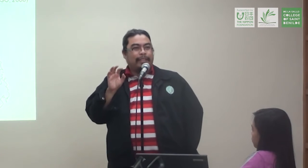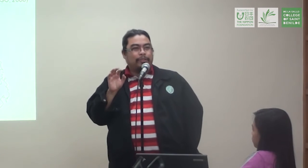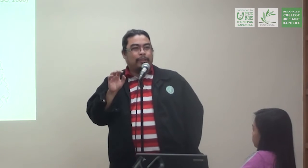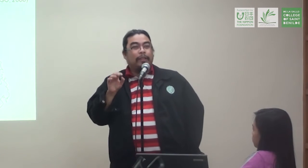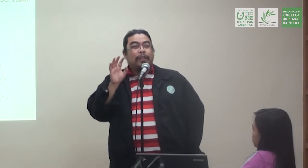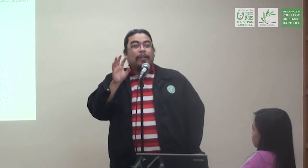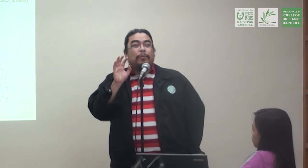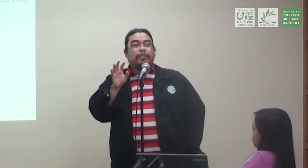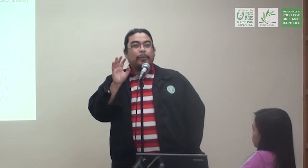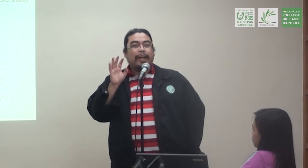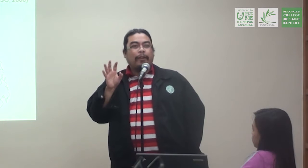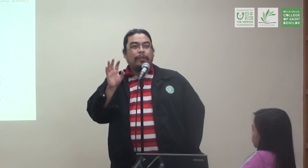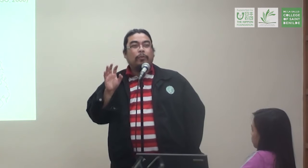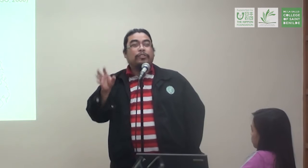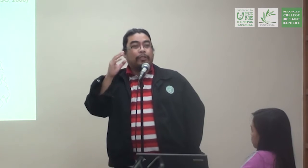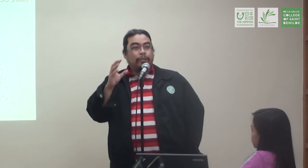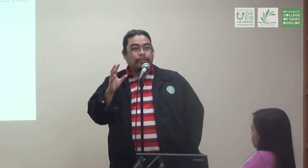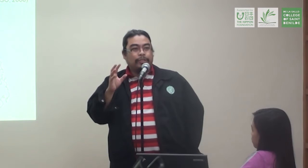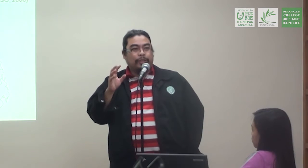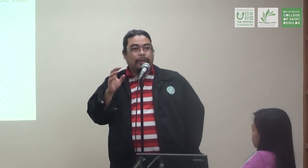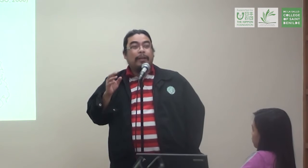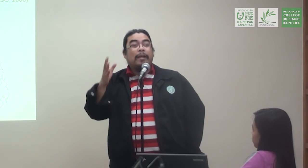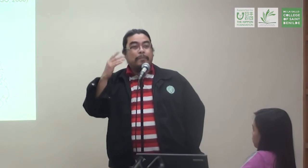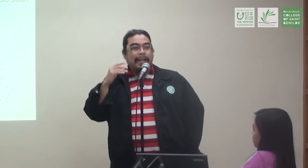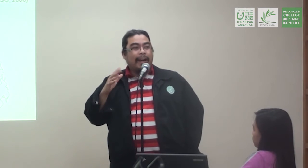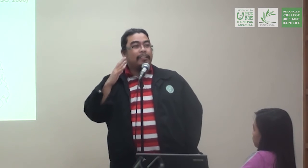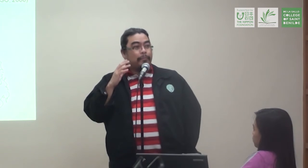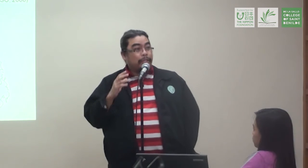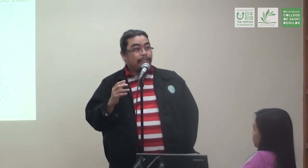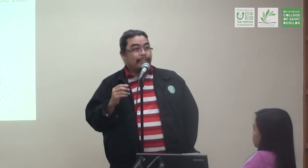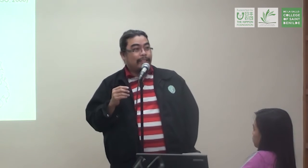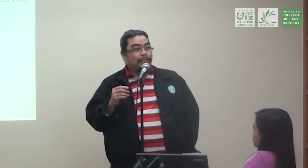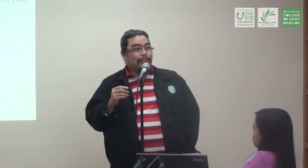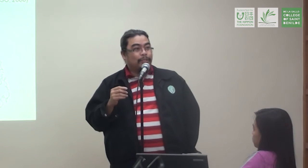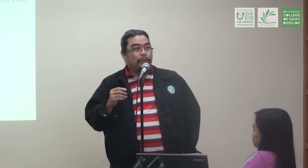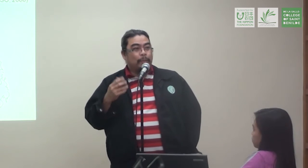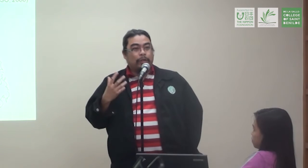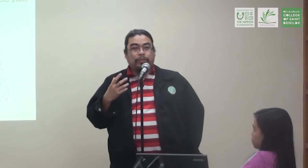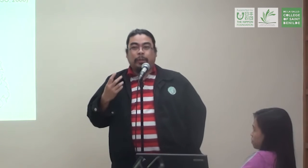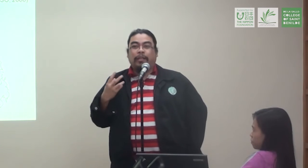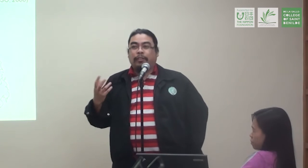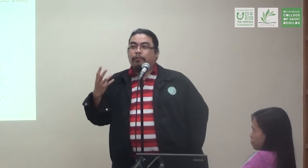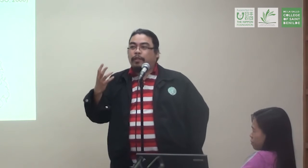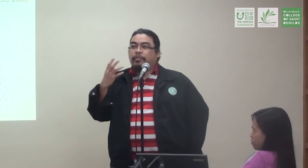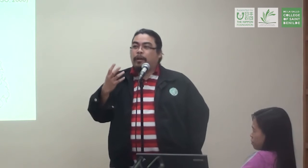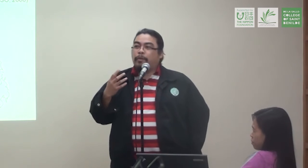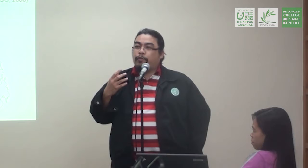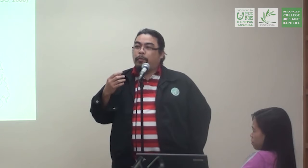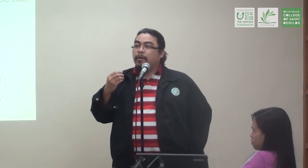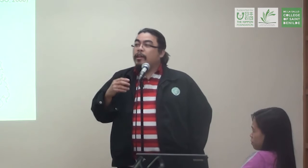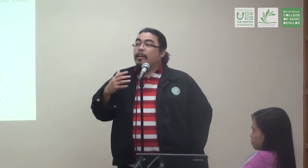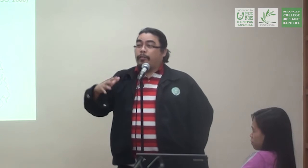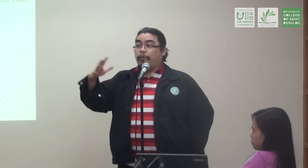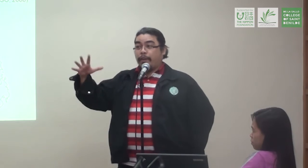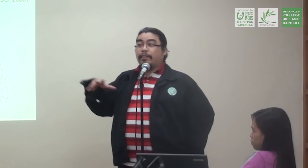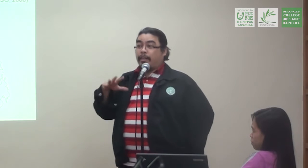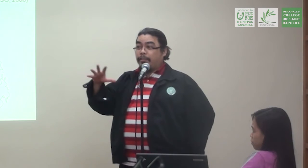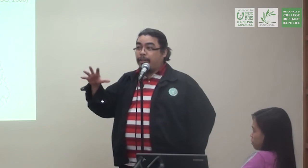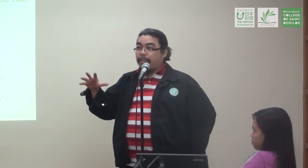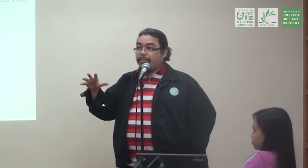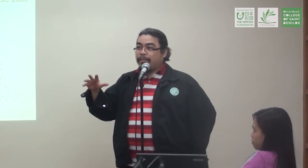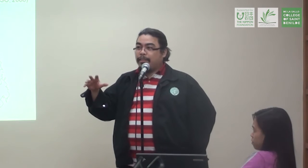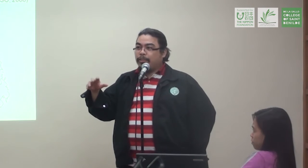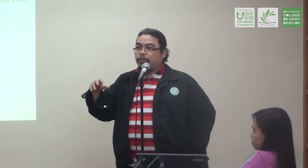your presentation. What they were after was the culture behind the presentation. So because there are a lot of us coming from